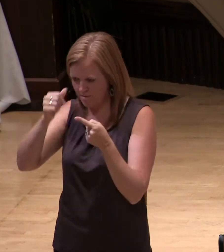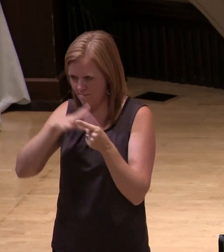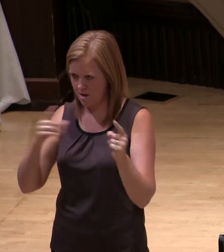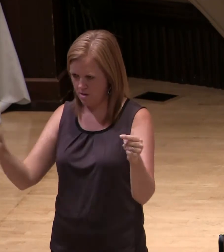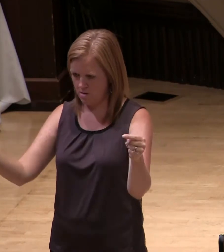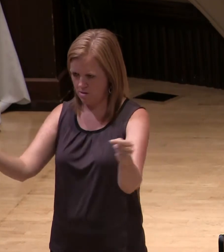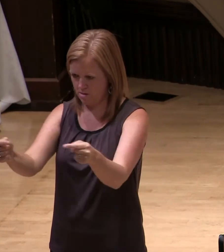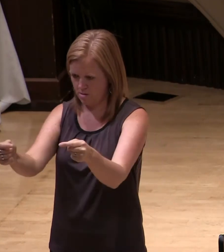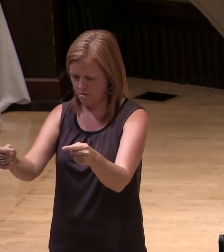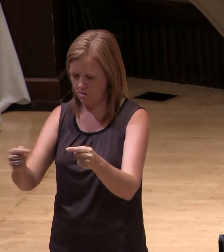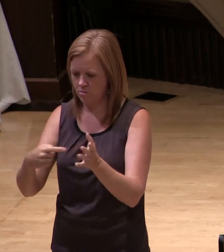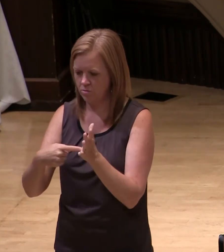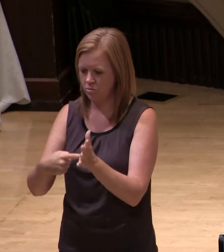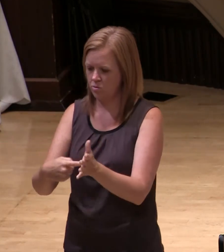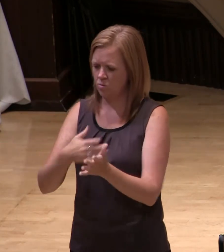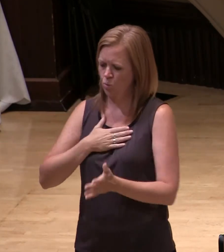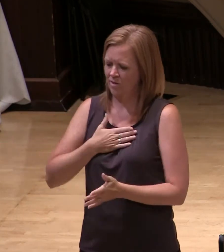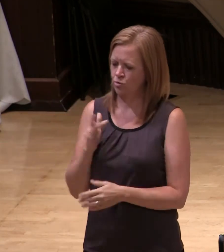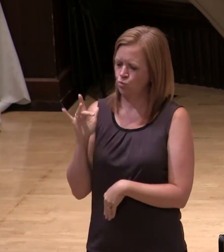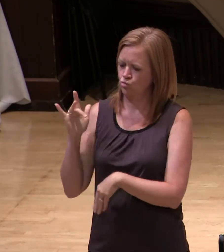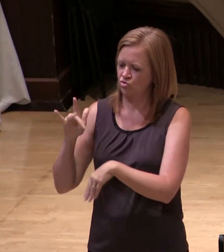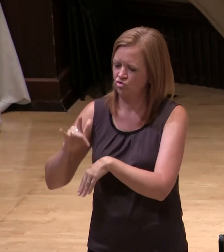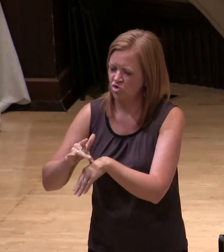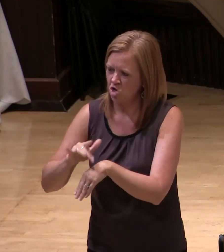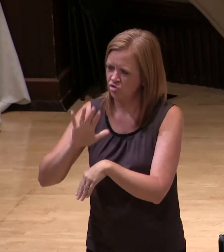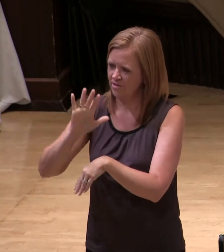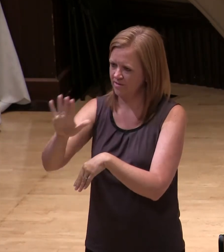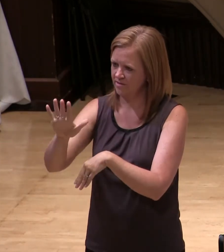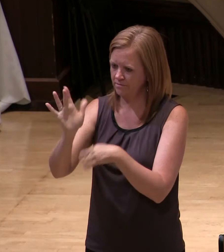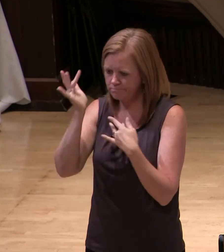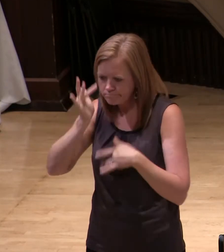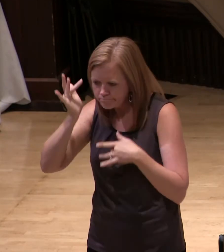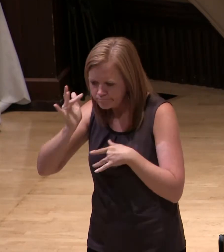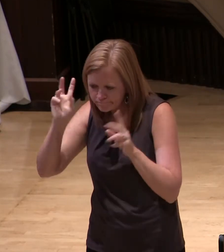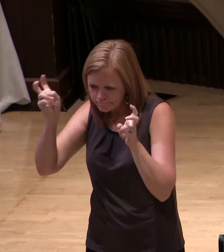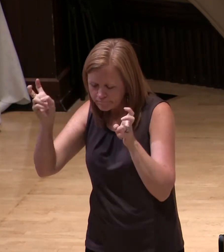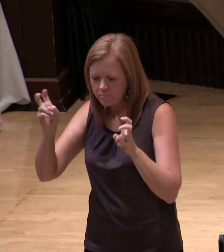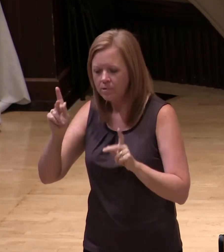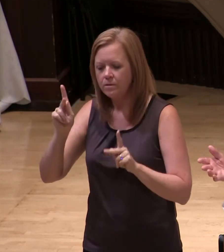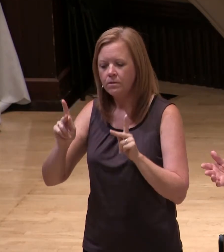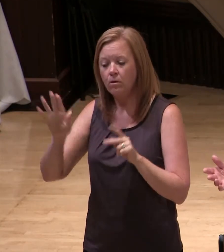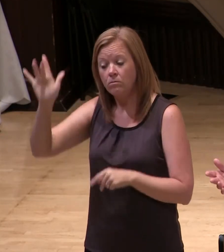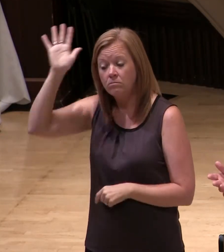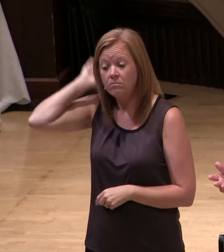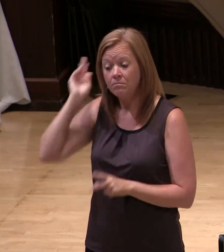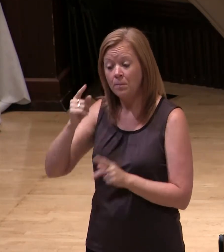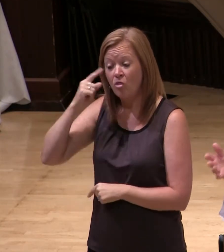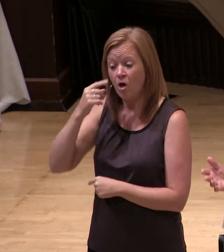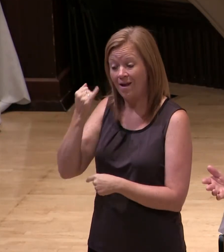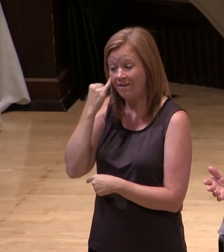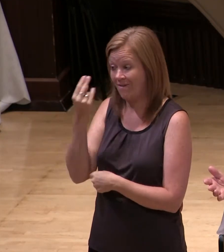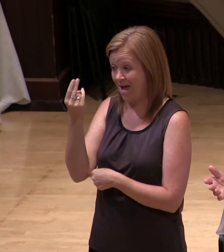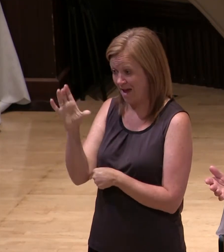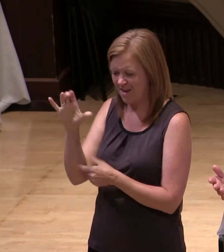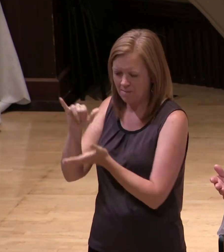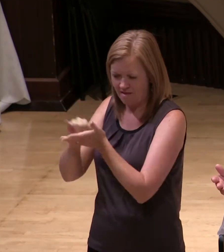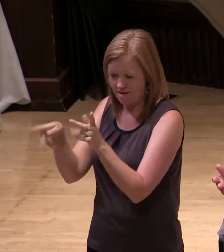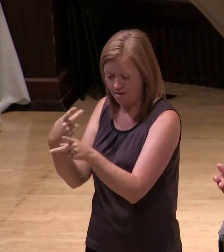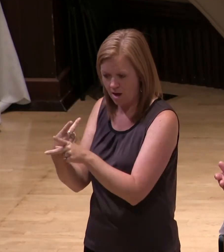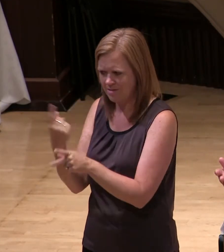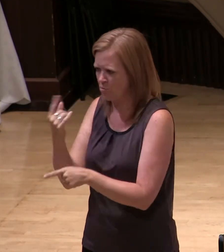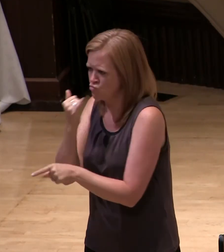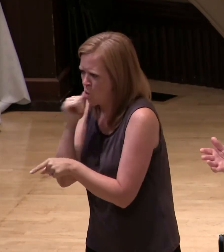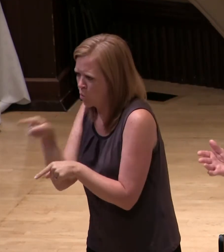showing that he's willing to touch his infirmity, because in those days, they believed that if you had a handicap like that, you must be cursed by God, there must be something wrong with